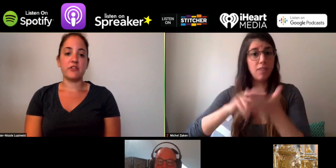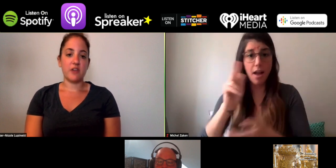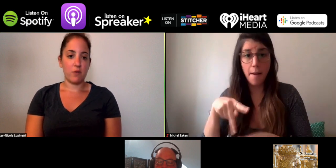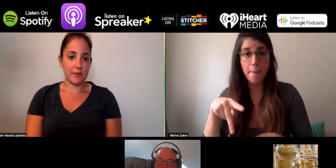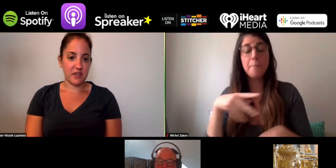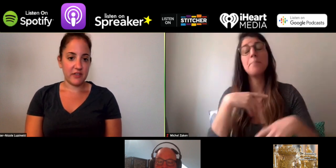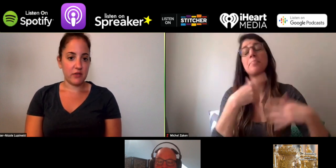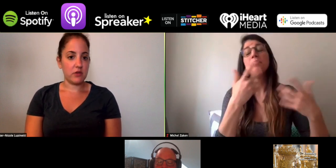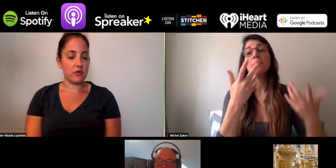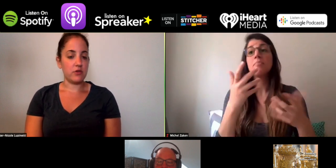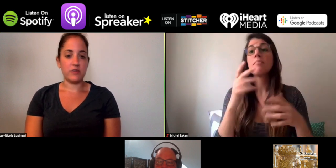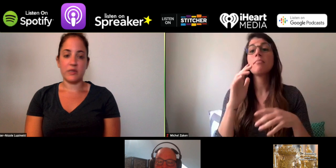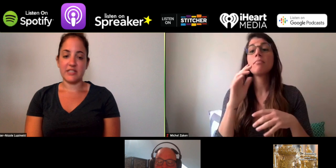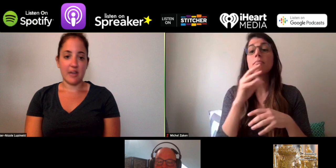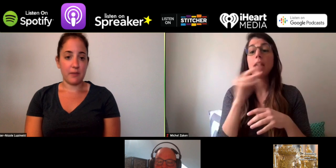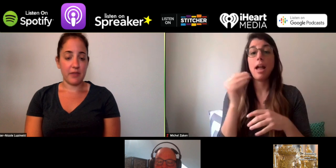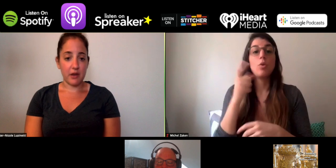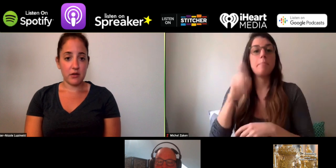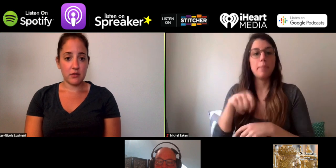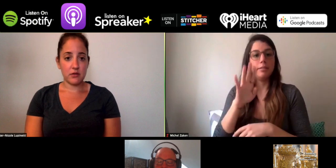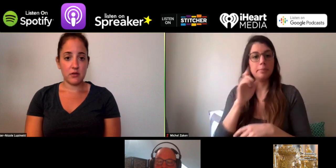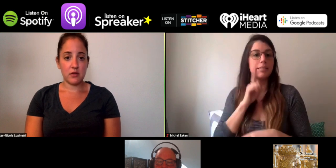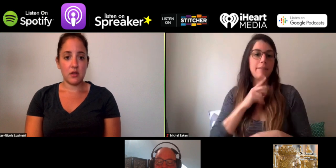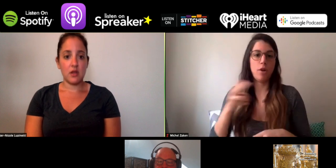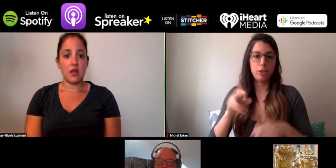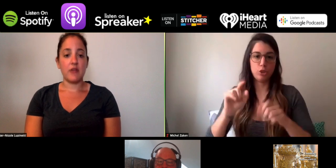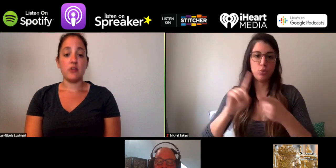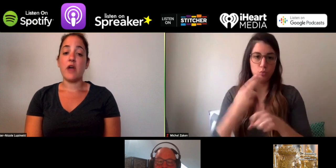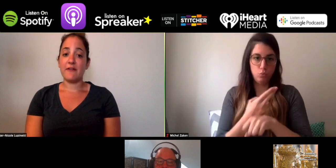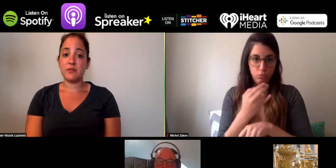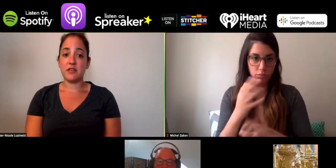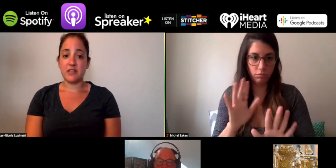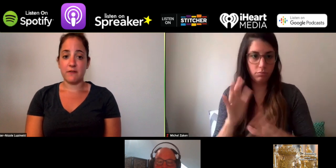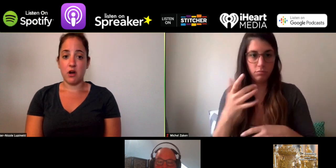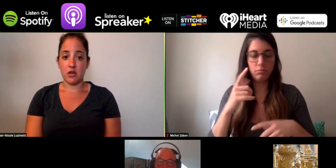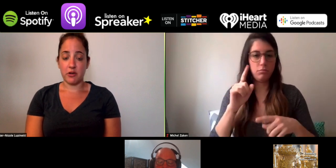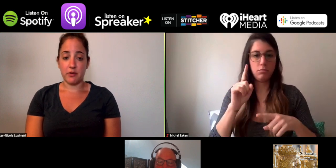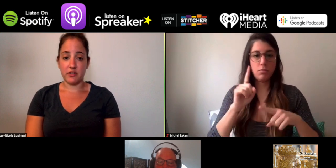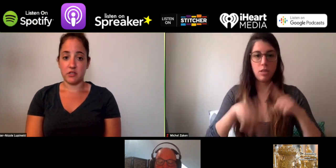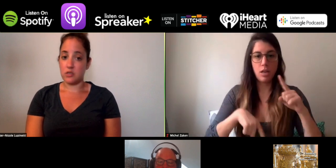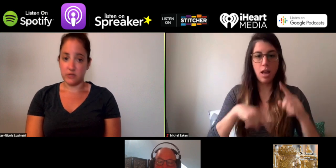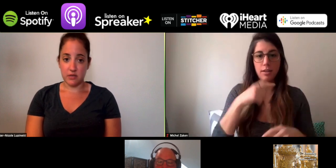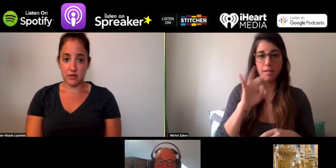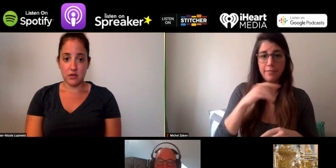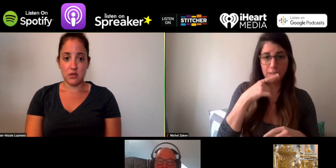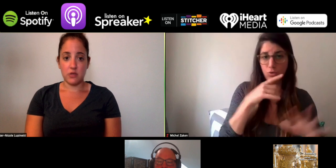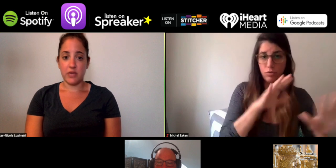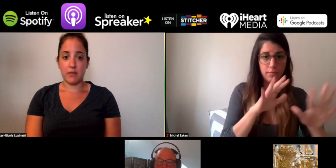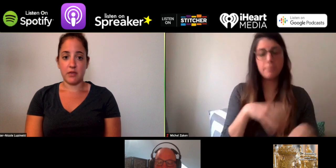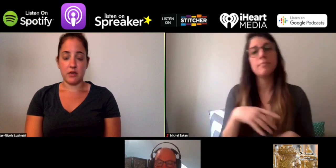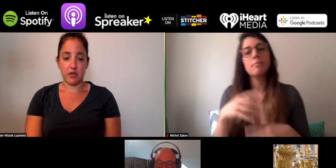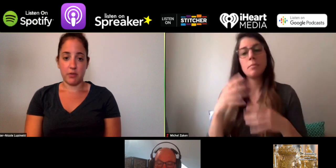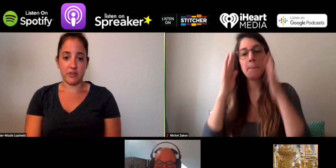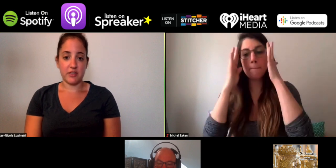They also have a website that you could use. You can sign up there. And then you have to be a deaf and hard of hearing person to use it. You